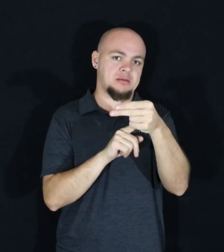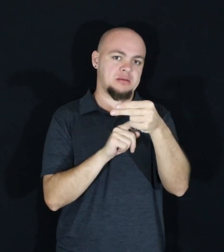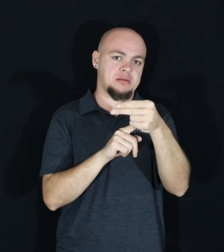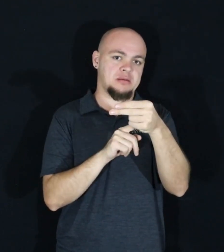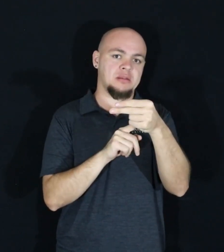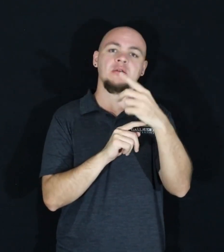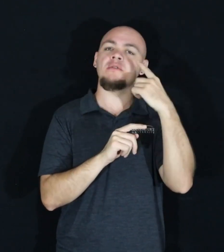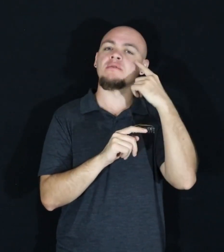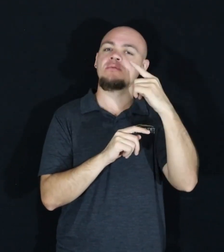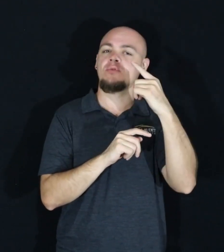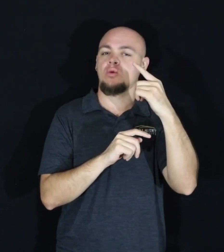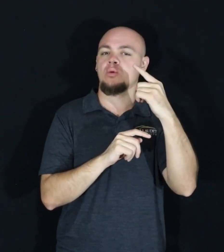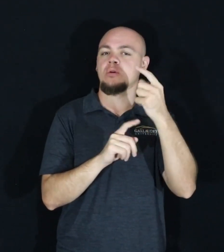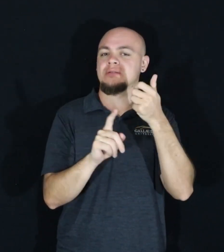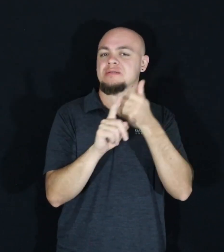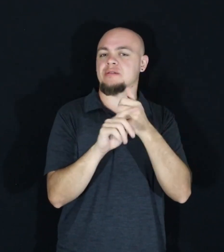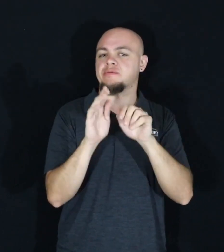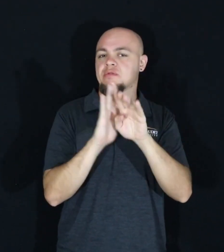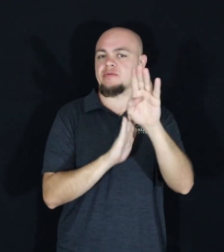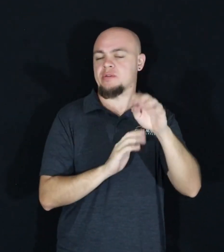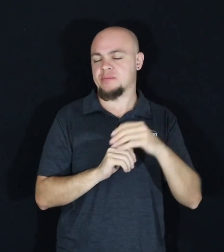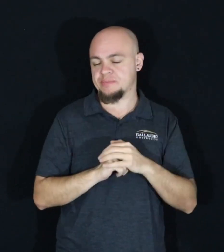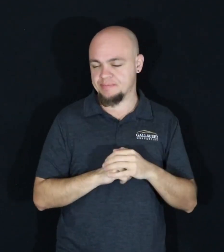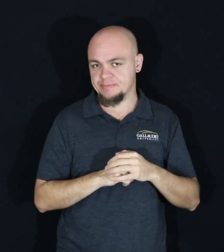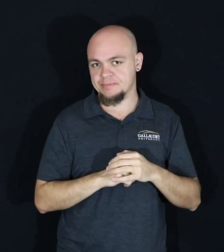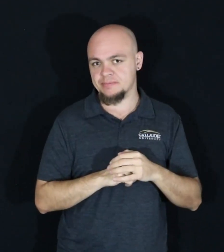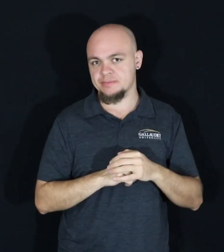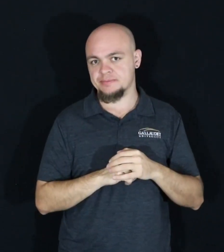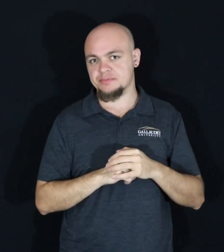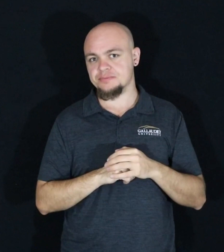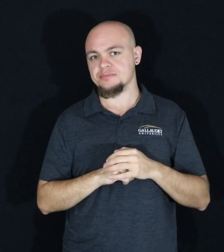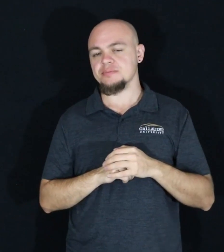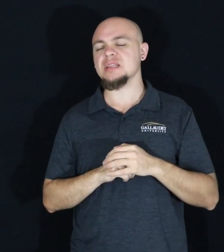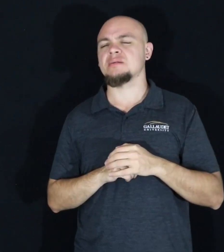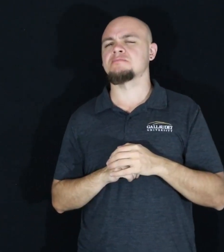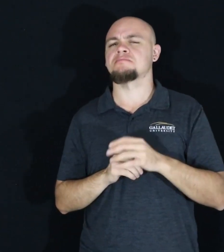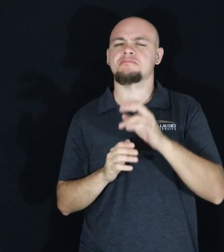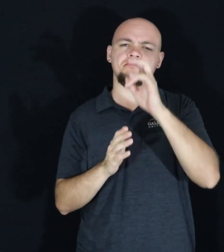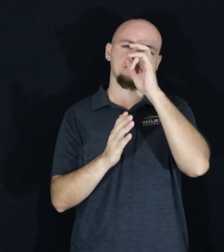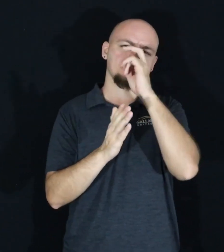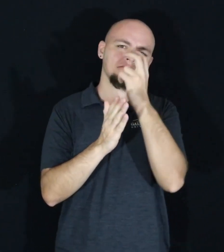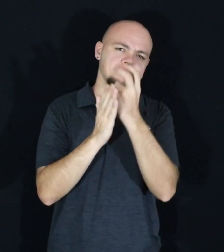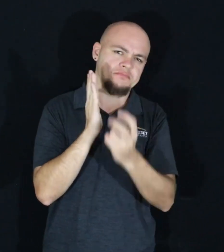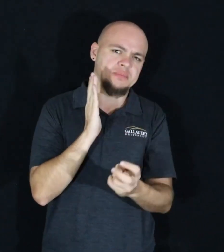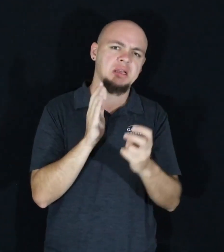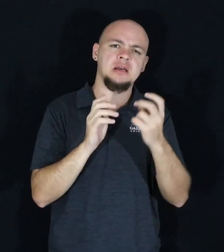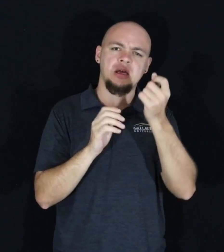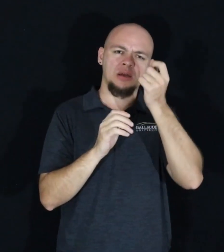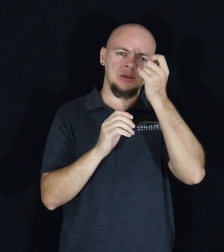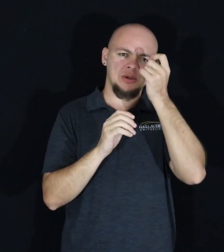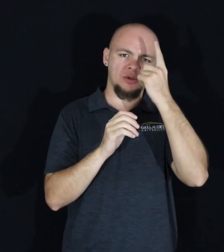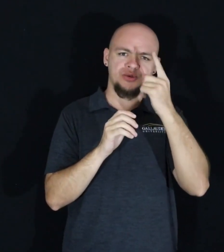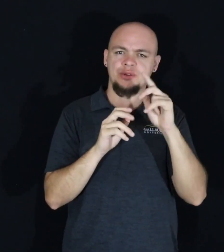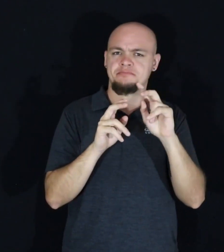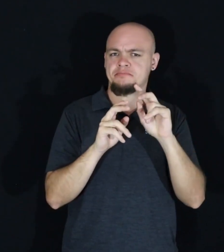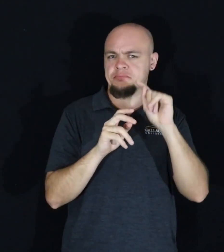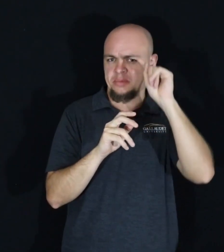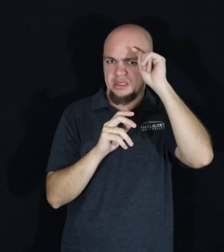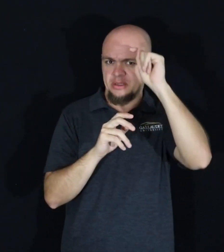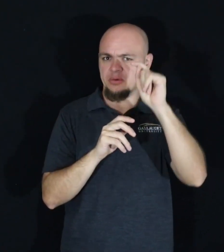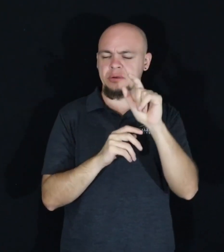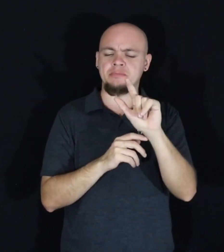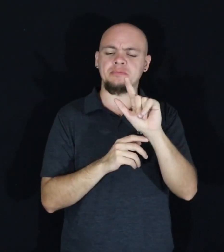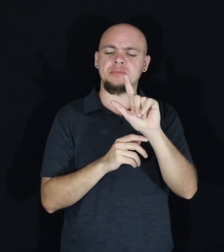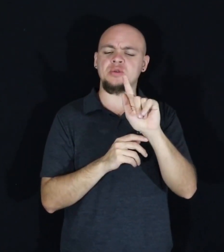of self-development. Let's dive a little into our theory to understand where the number